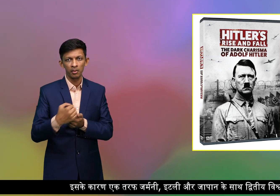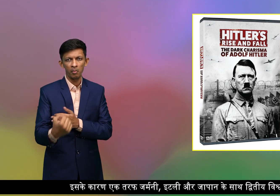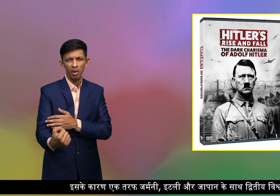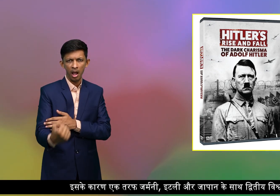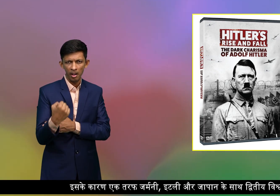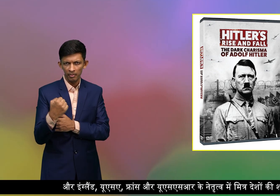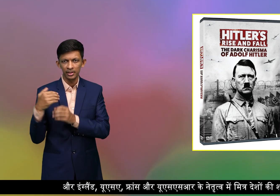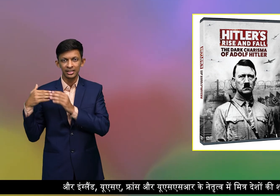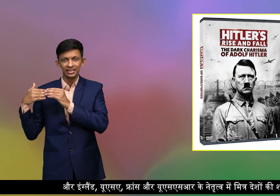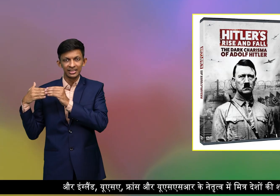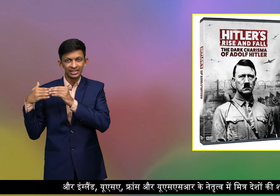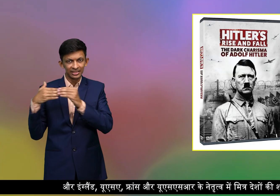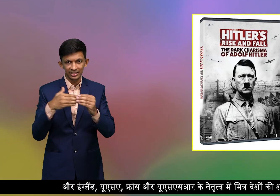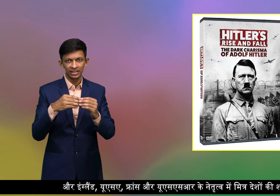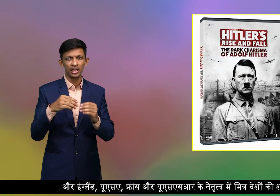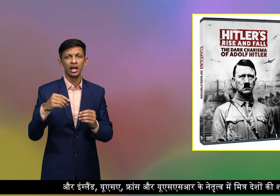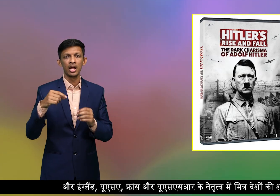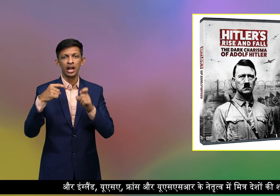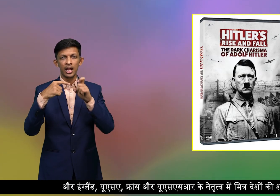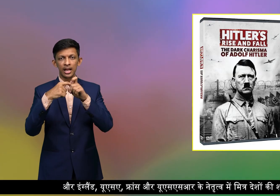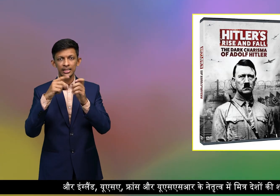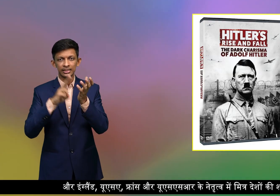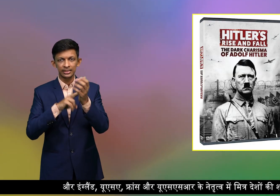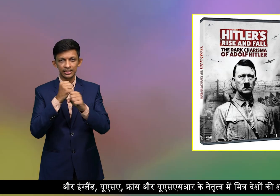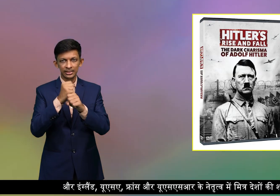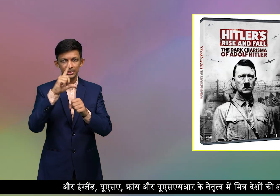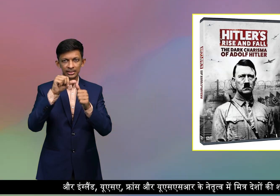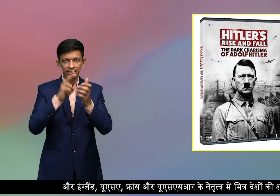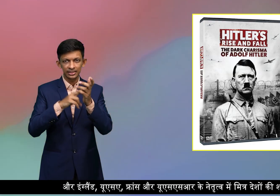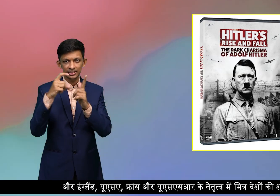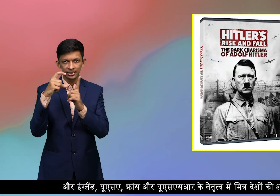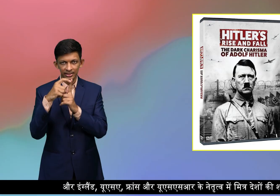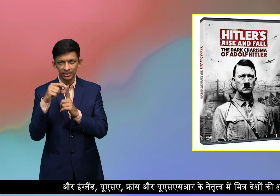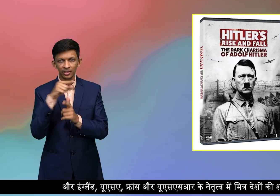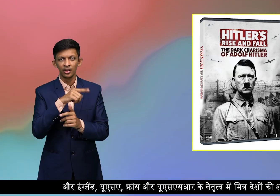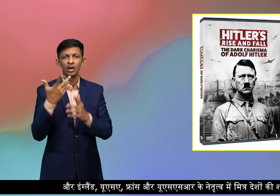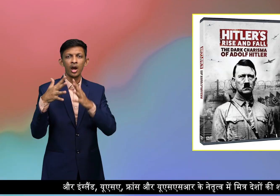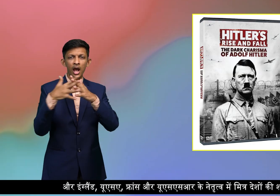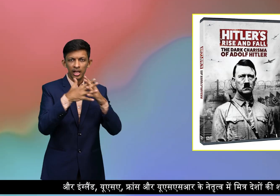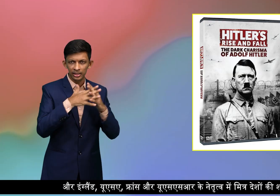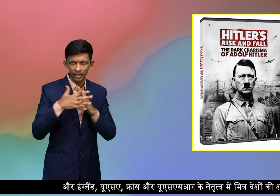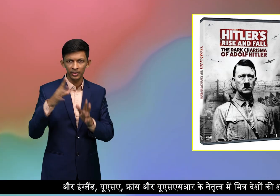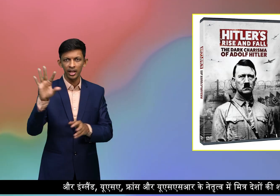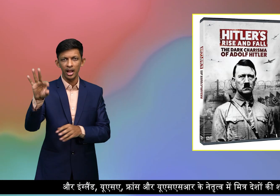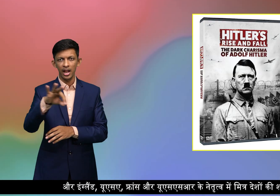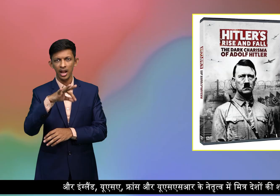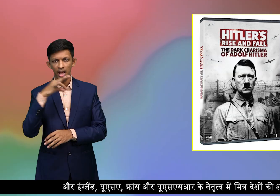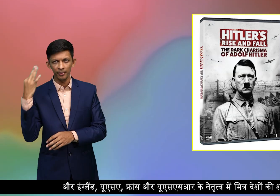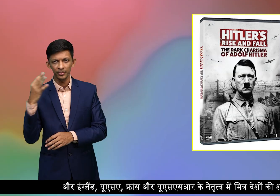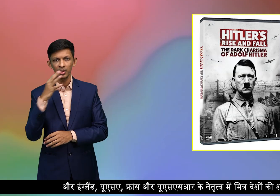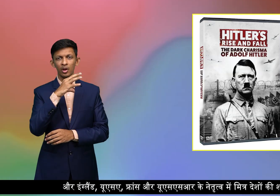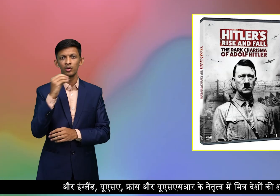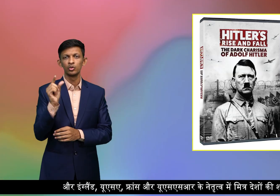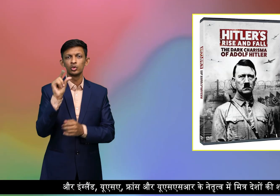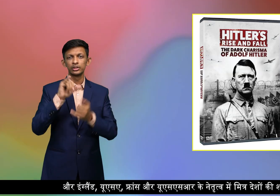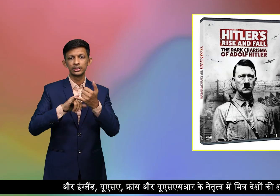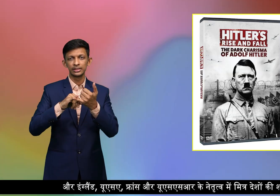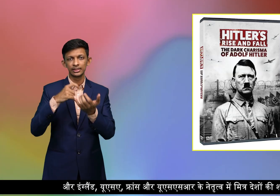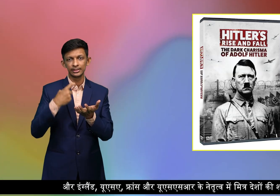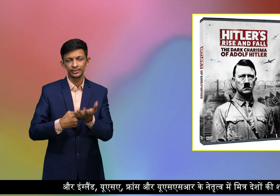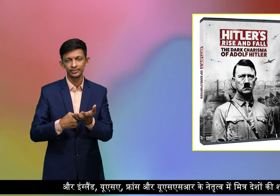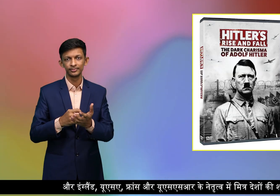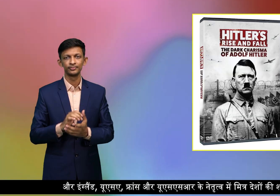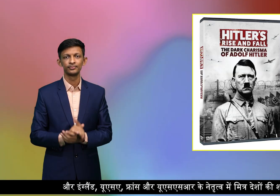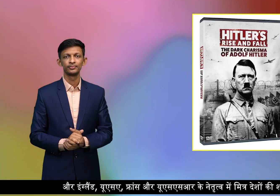and Allied powers led by England, the USA, France and